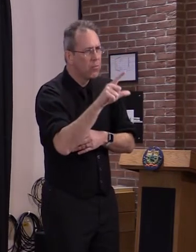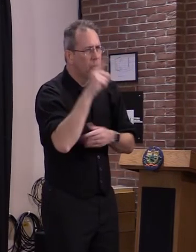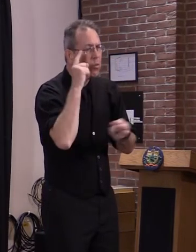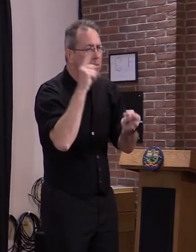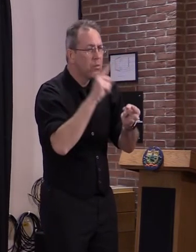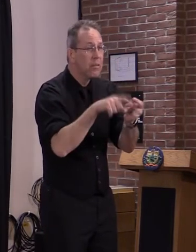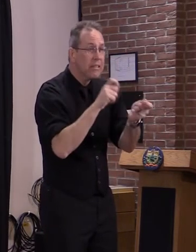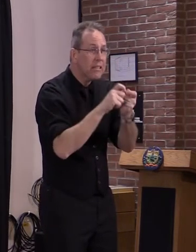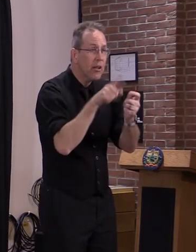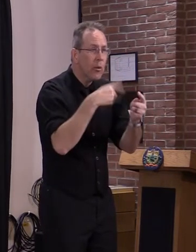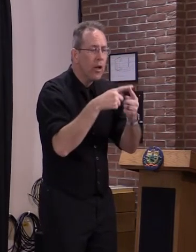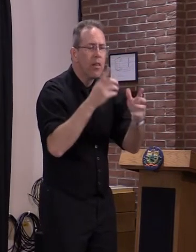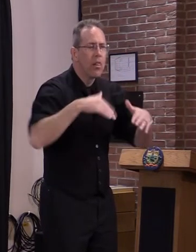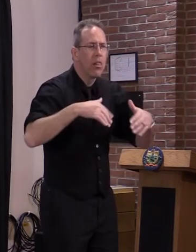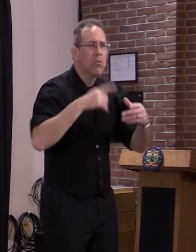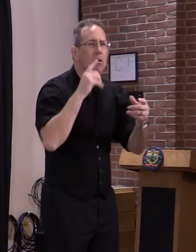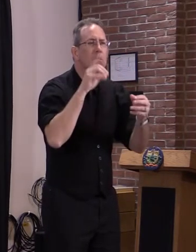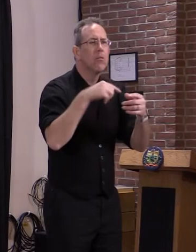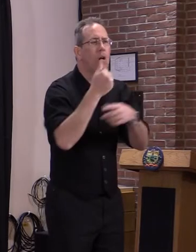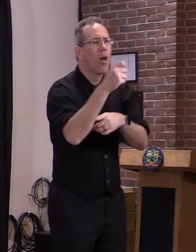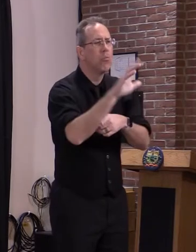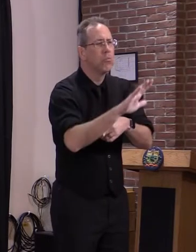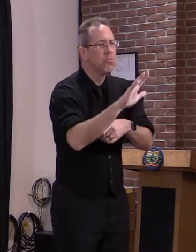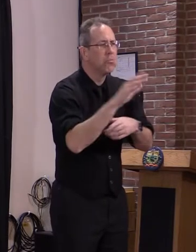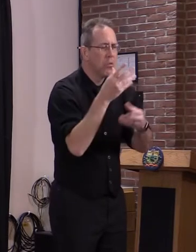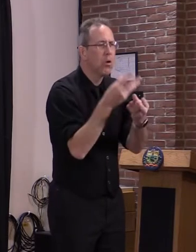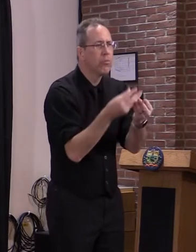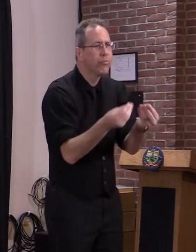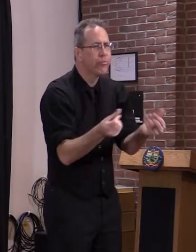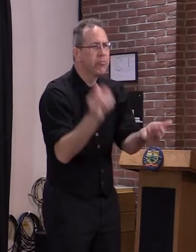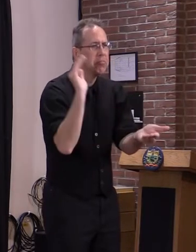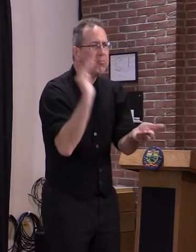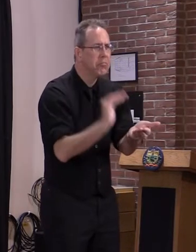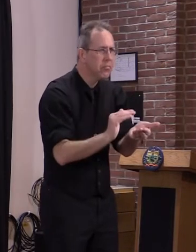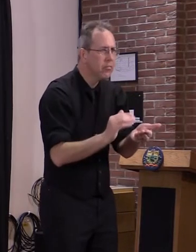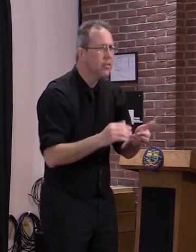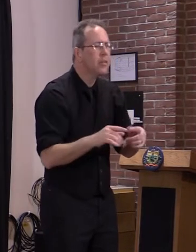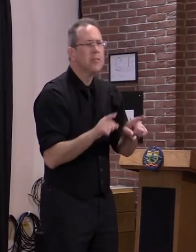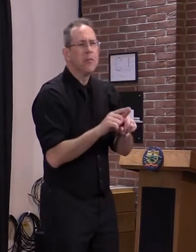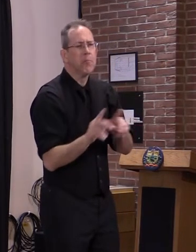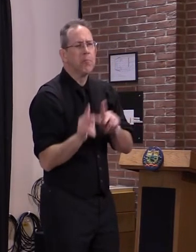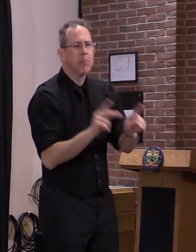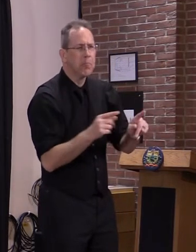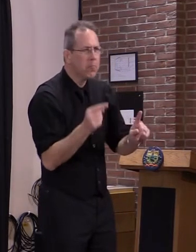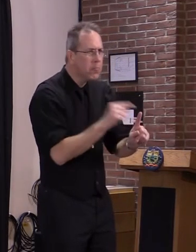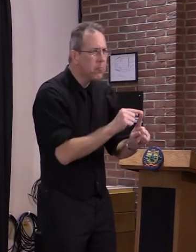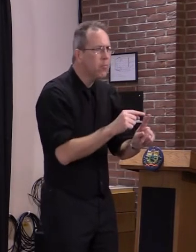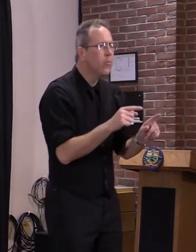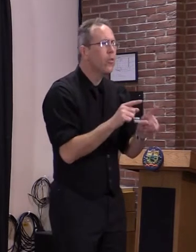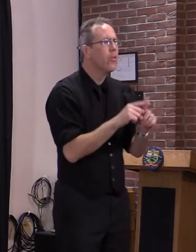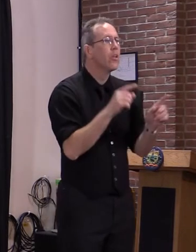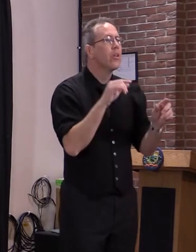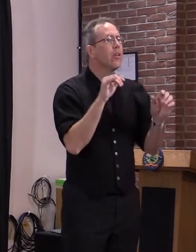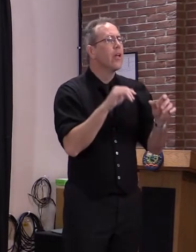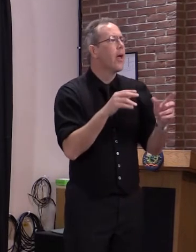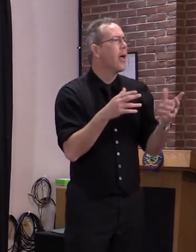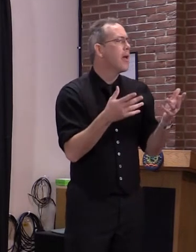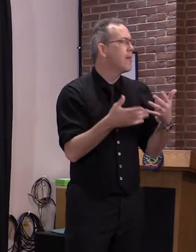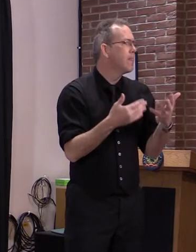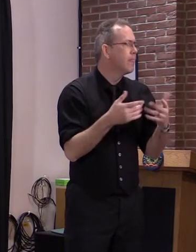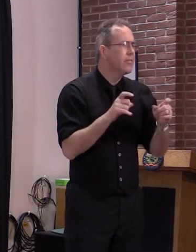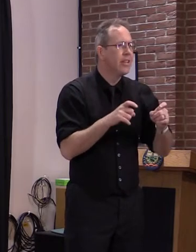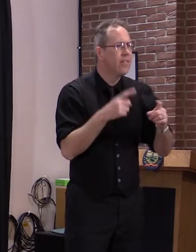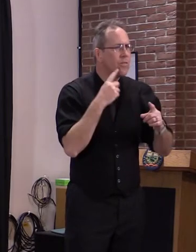pattern to our mitigation recommendations in that we're going to be moving the testing towards a